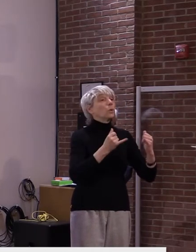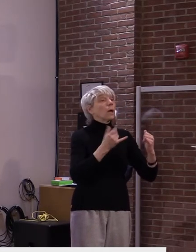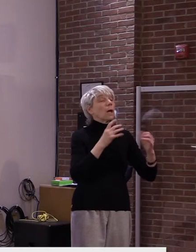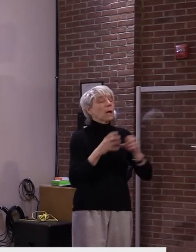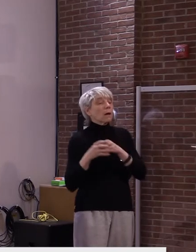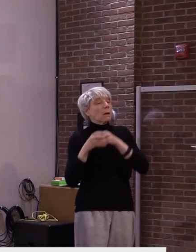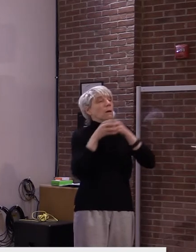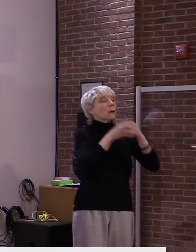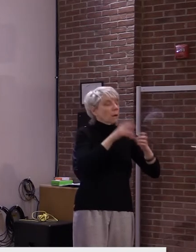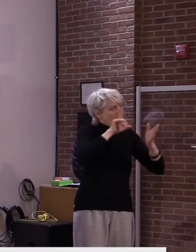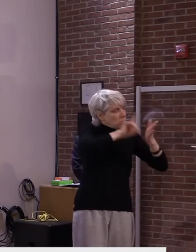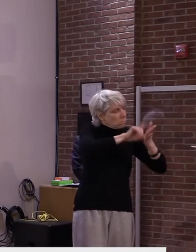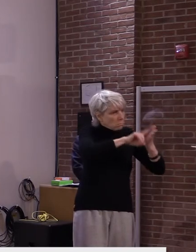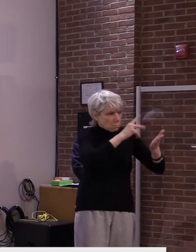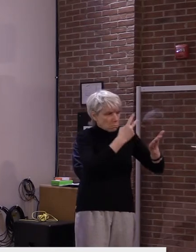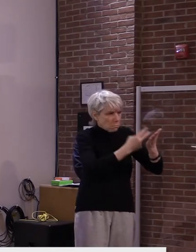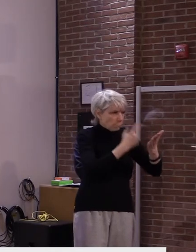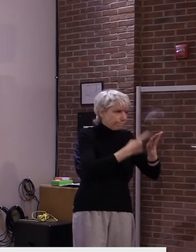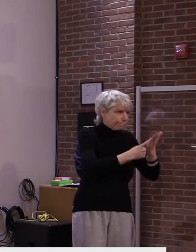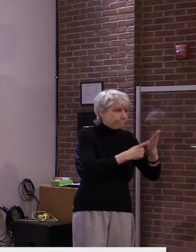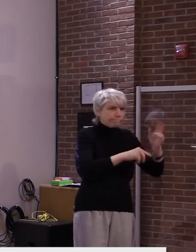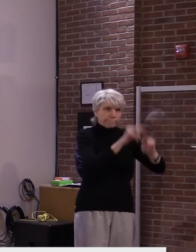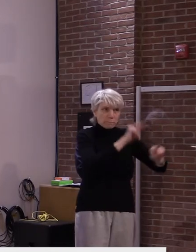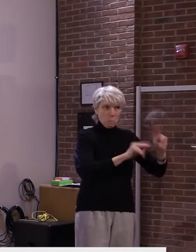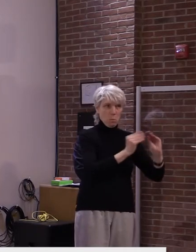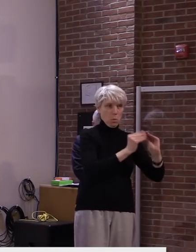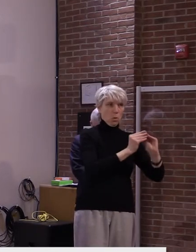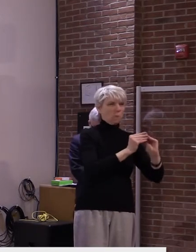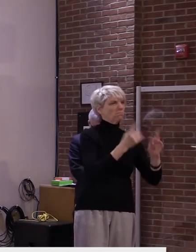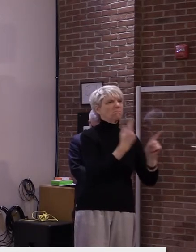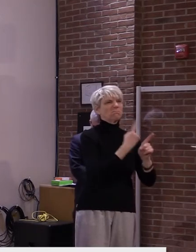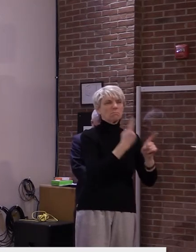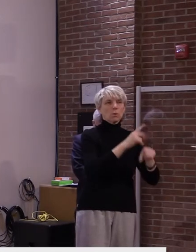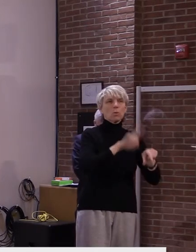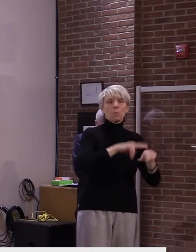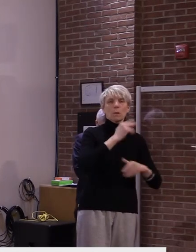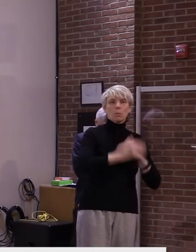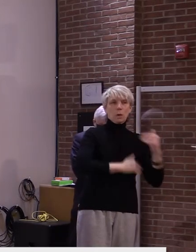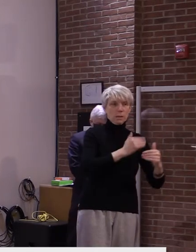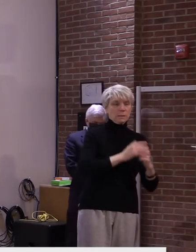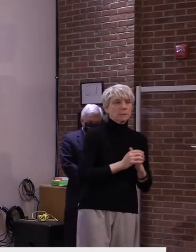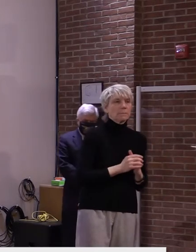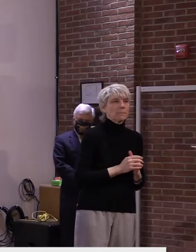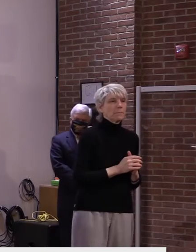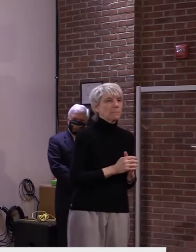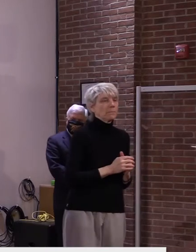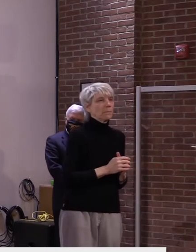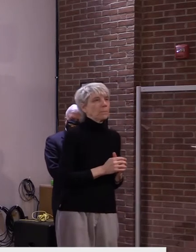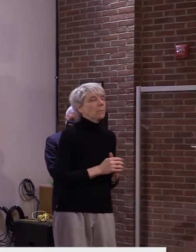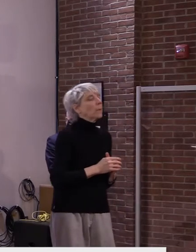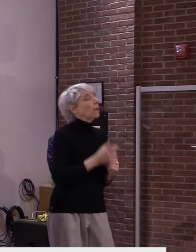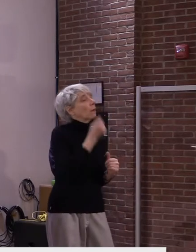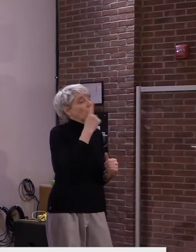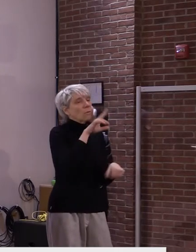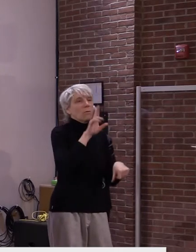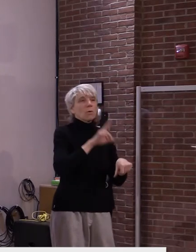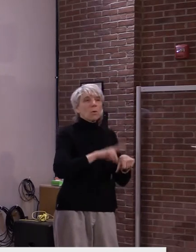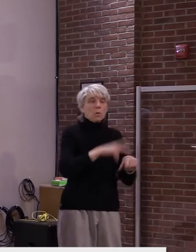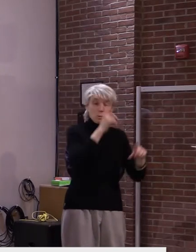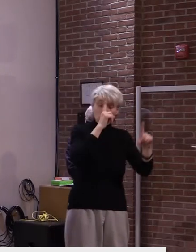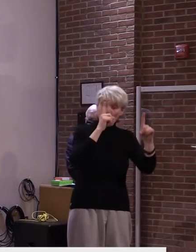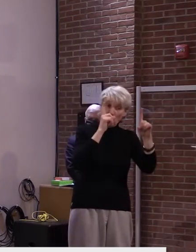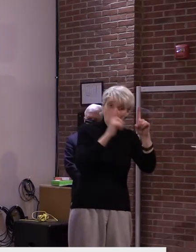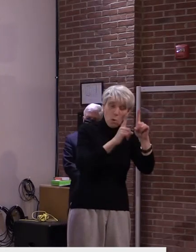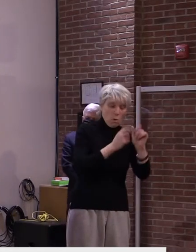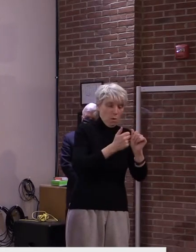program. Though we always work to minimize what's called non-viable doses or wastage, it does